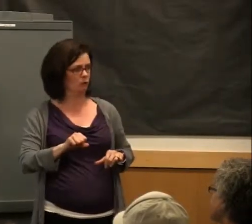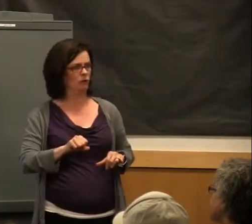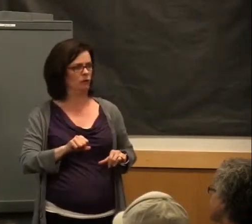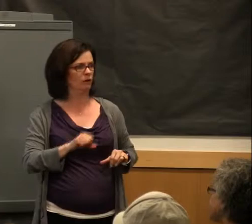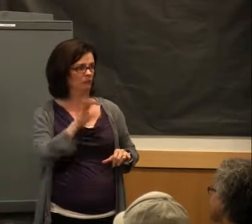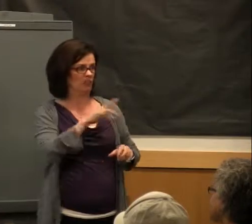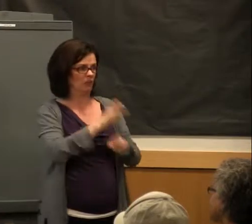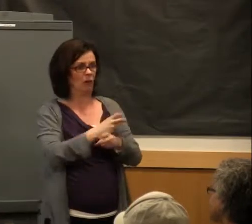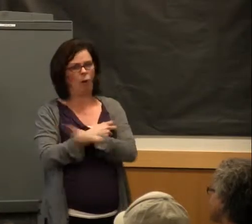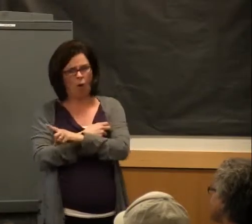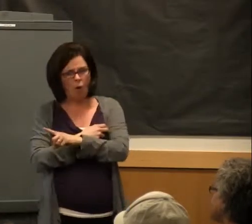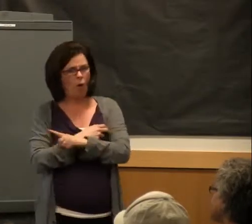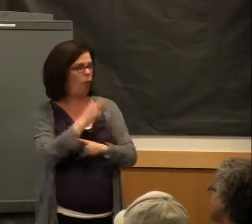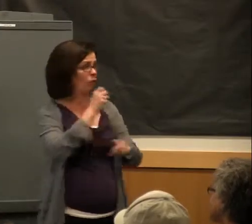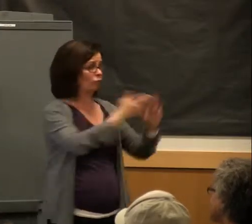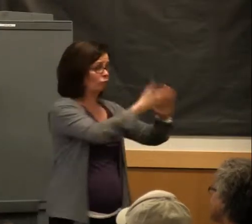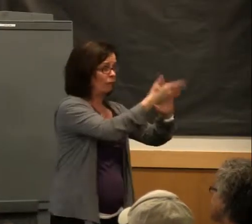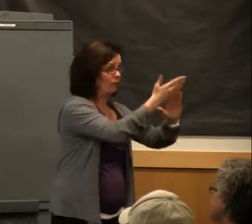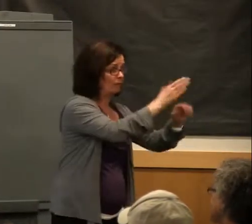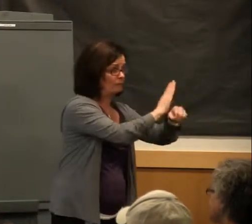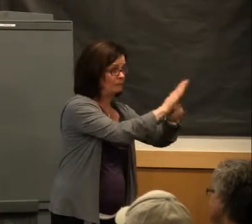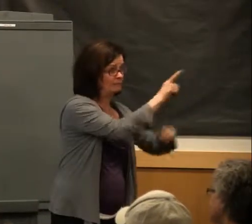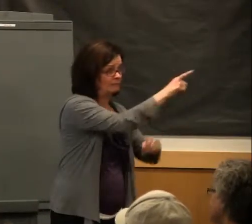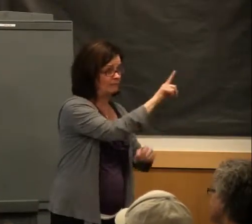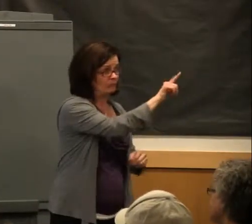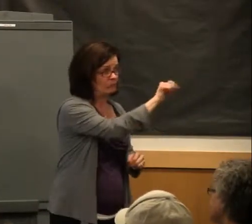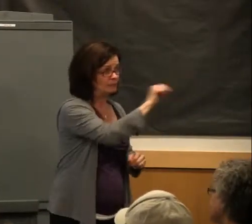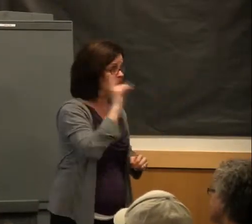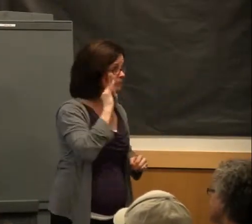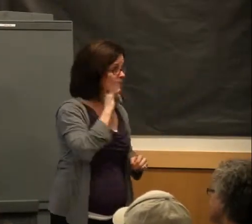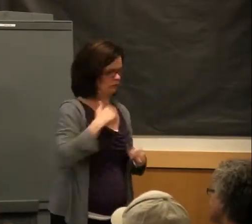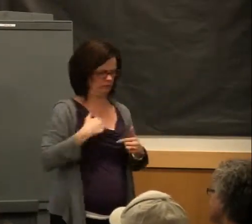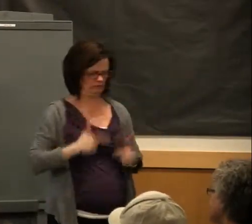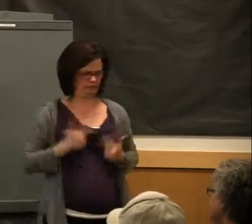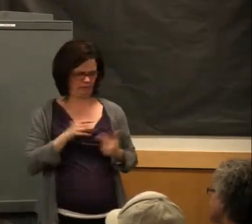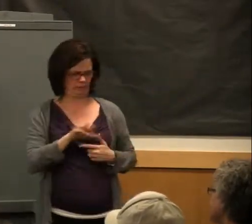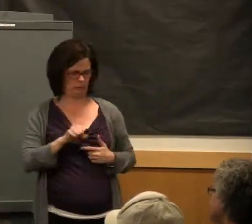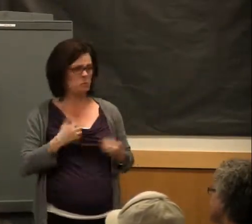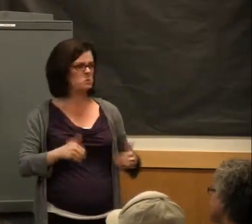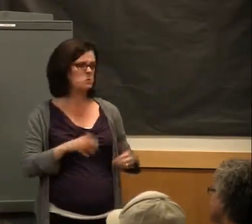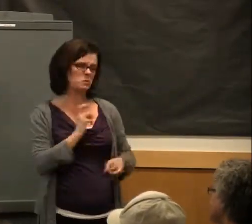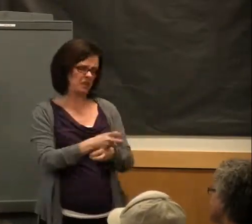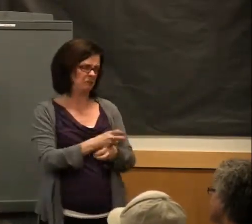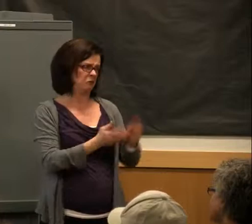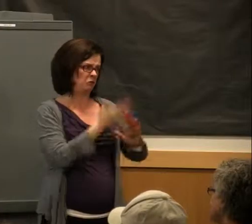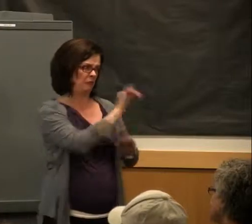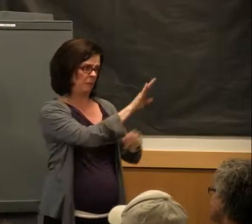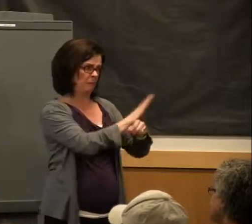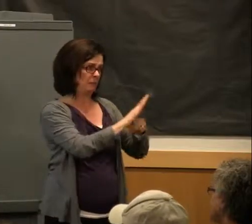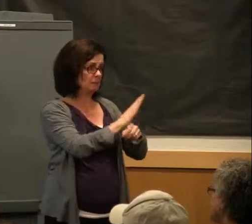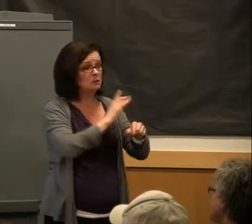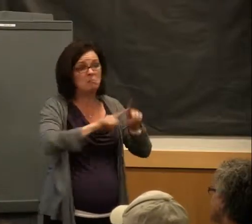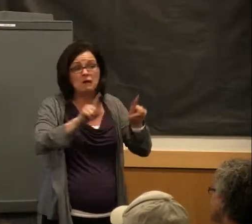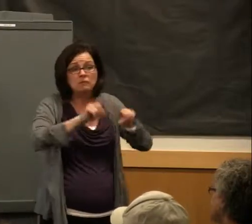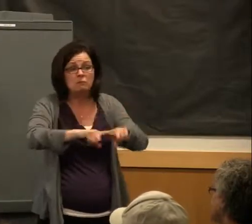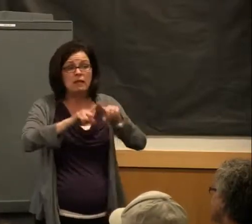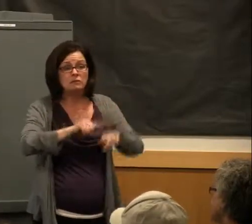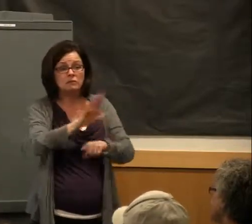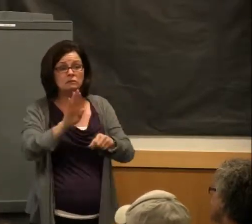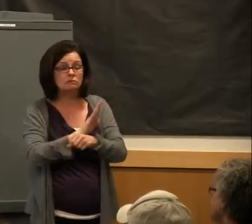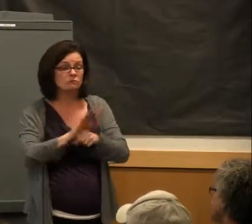to run a business in Los Angeles if you live in Colorado Springs. But depending on what kind of business you have, it might be